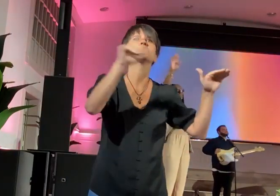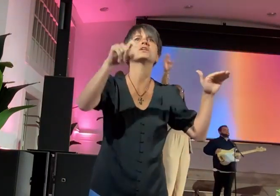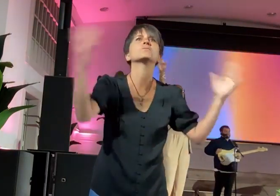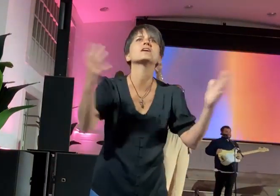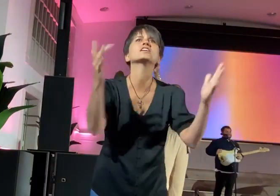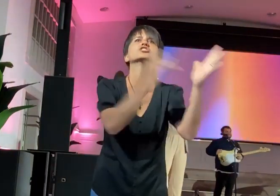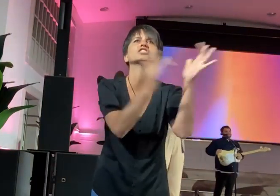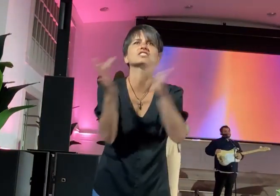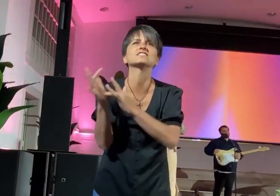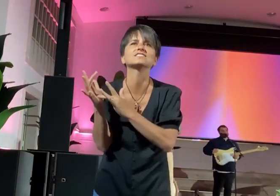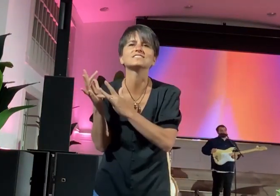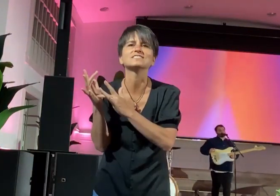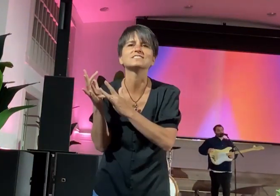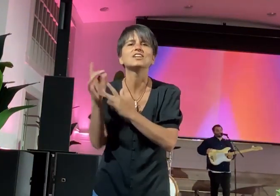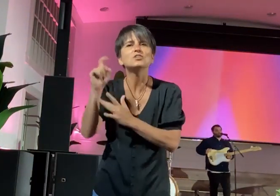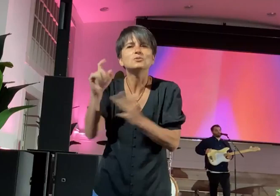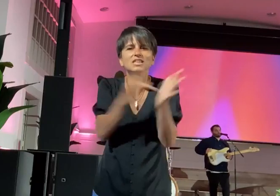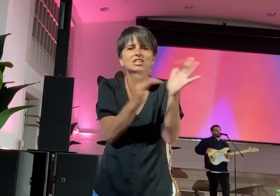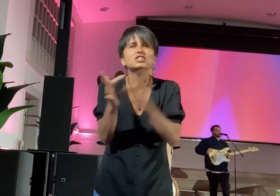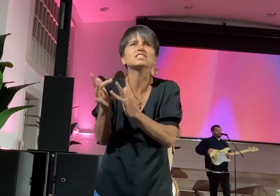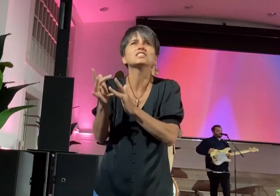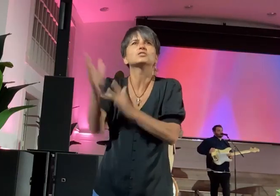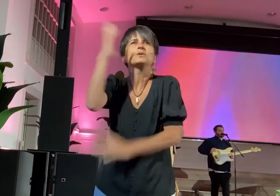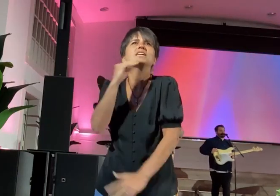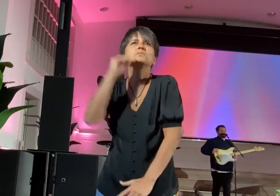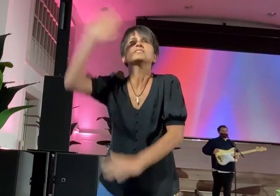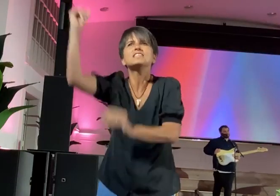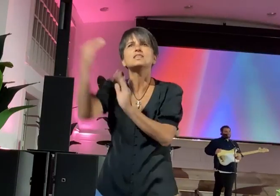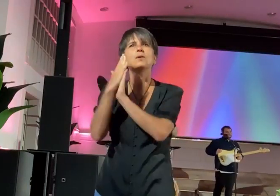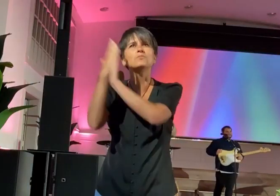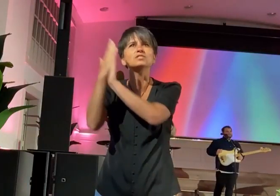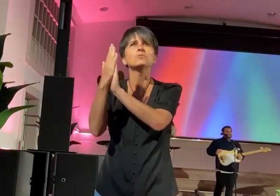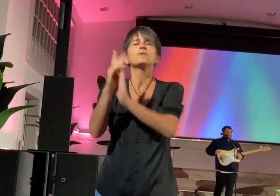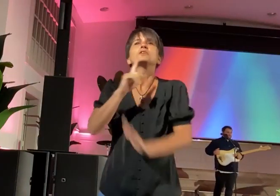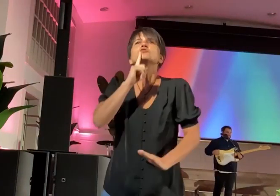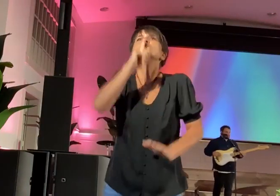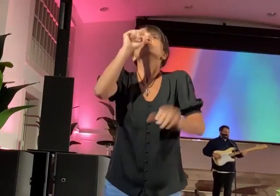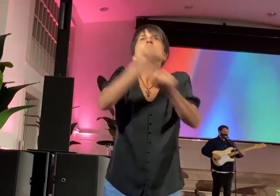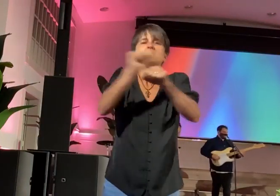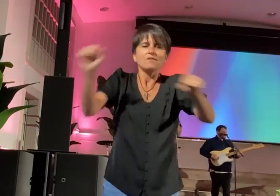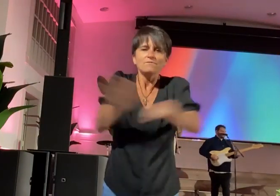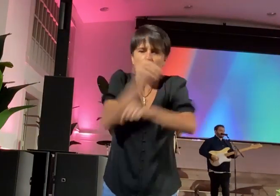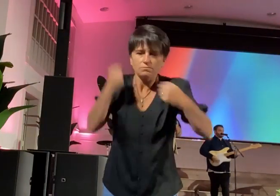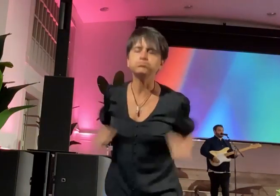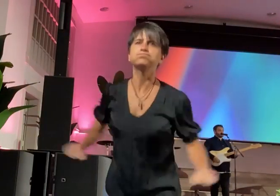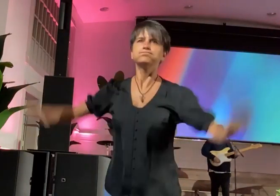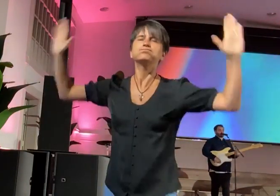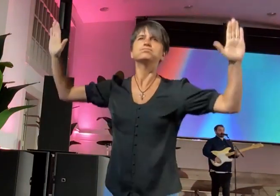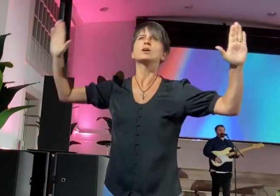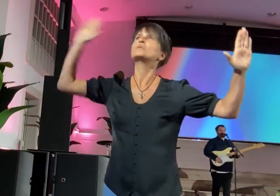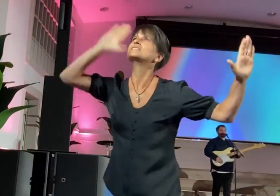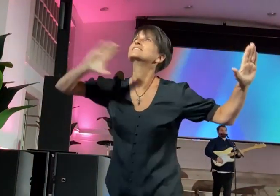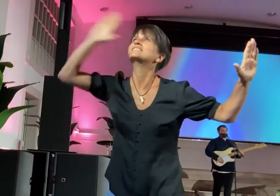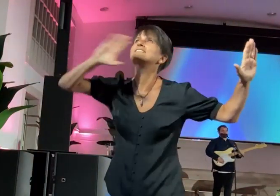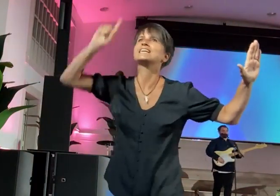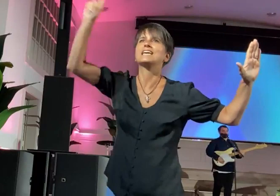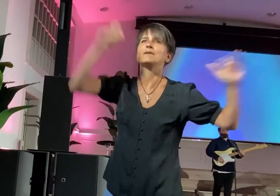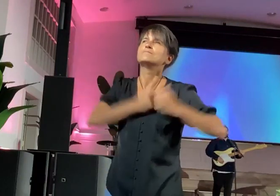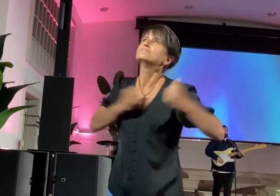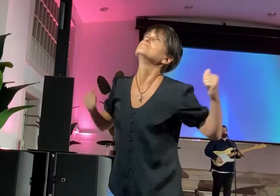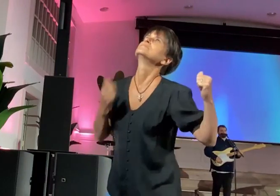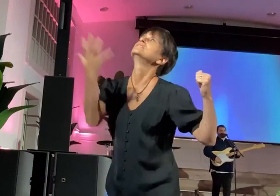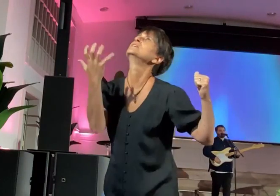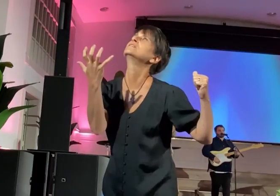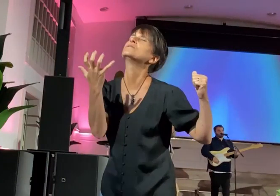Jesus. What you need is his presence. And when we seek him wholeheartedly, as Jeremiah 29 says, when we seek him